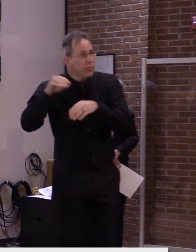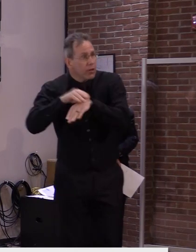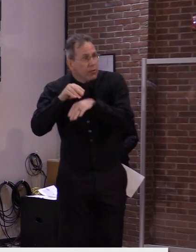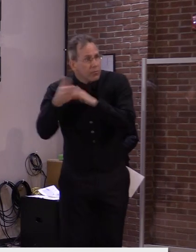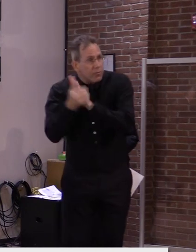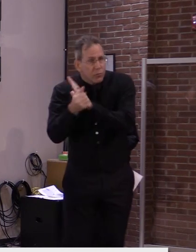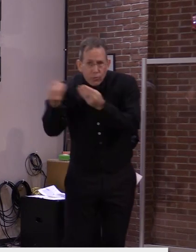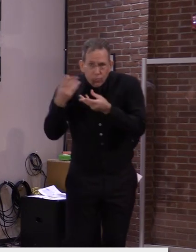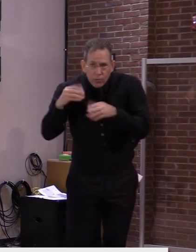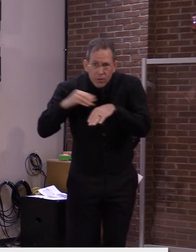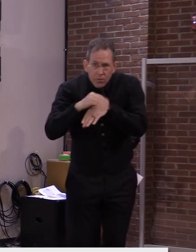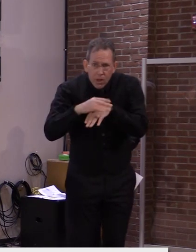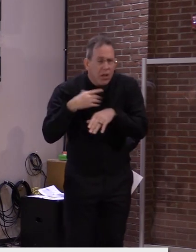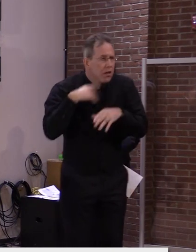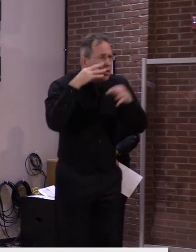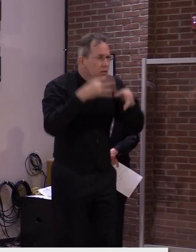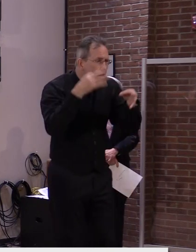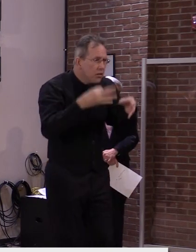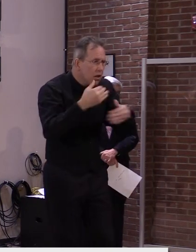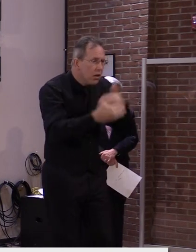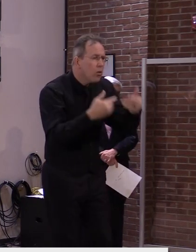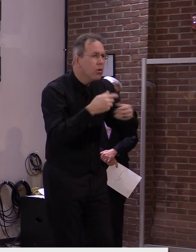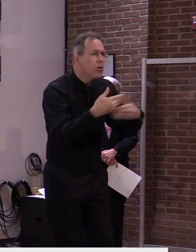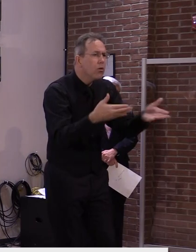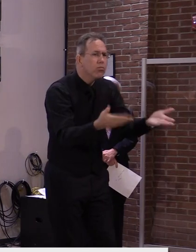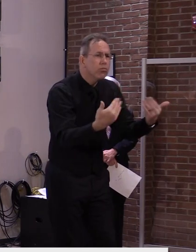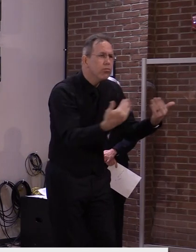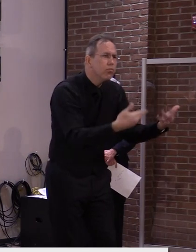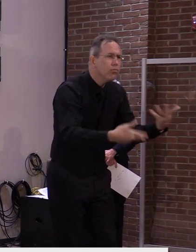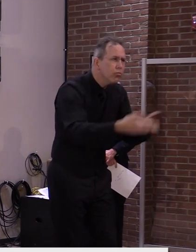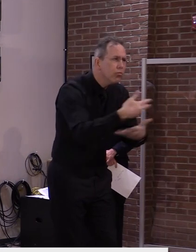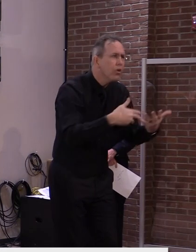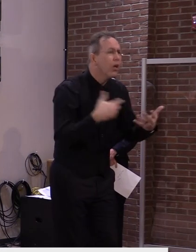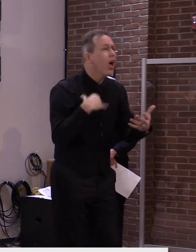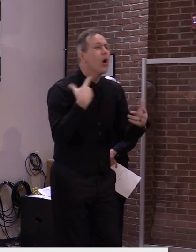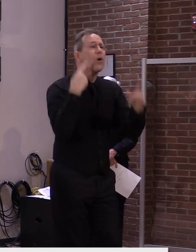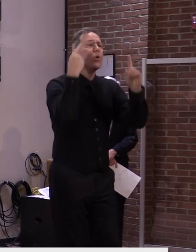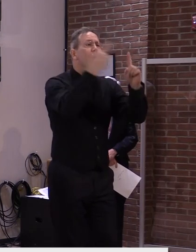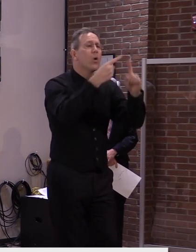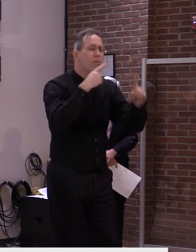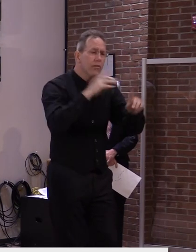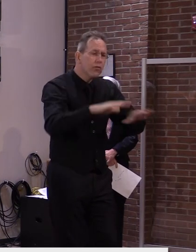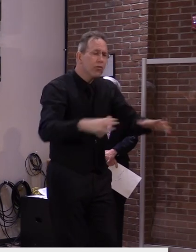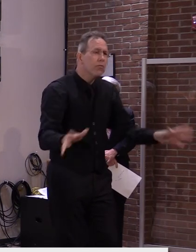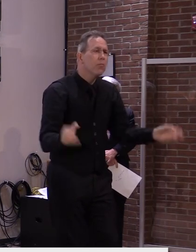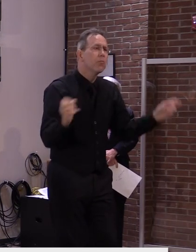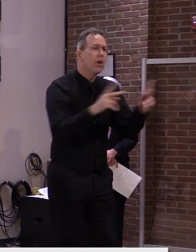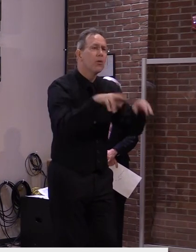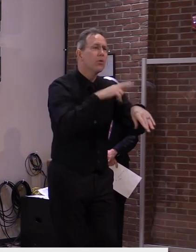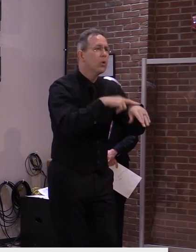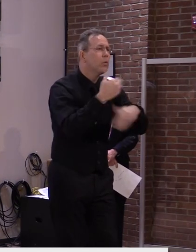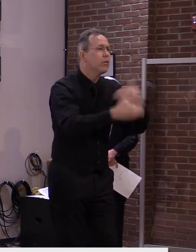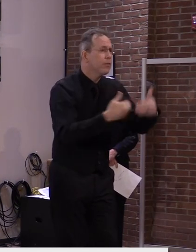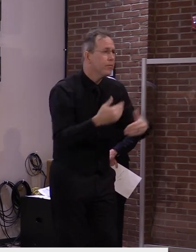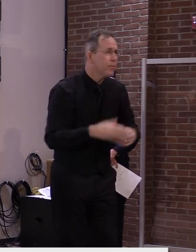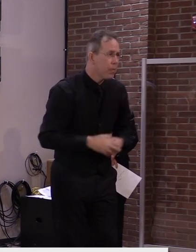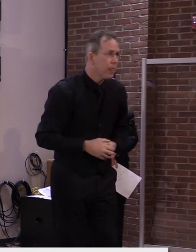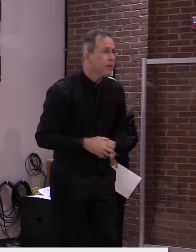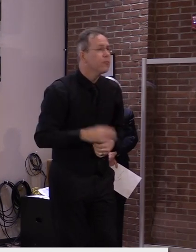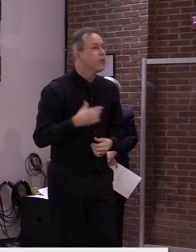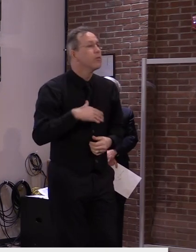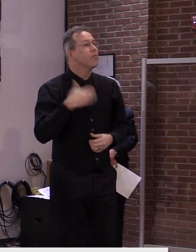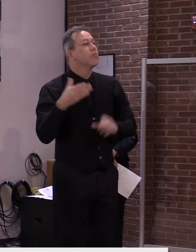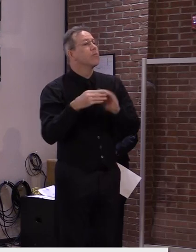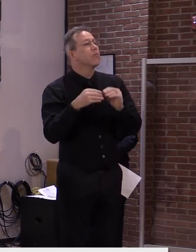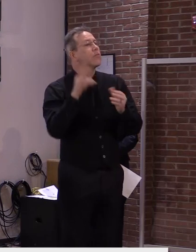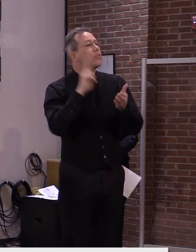know many of us share. So with that, I'll turn it over to Secretary French for more details. Secretary